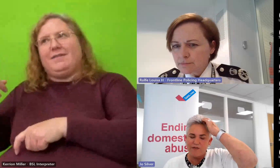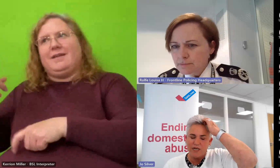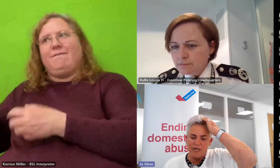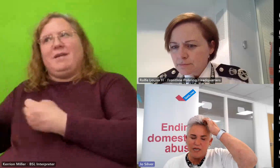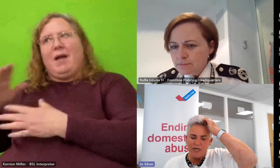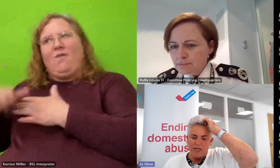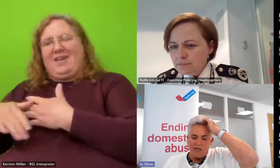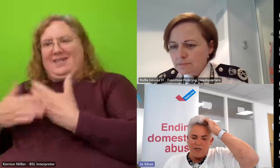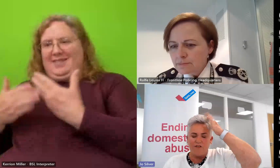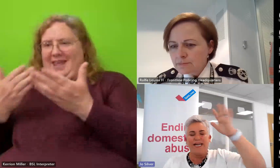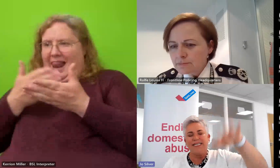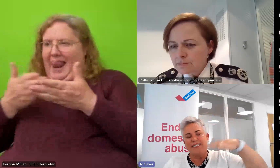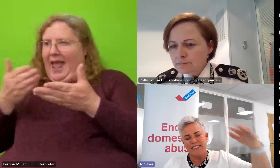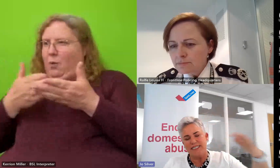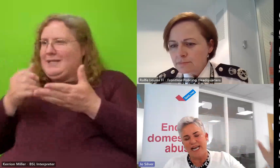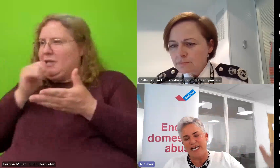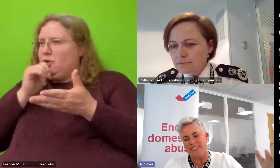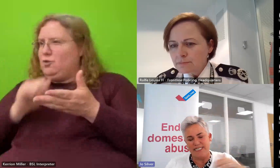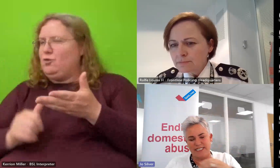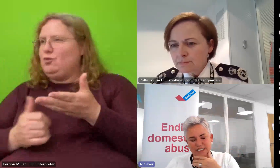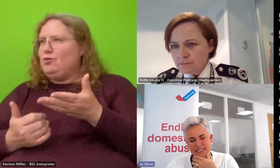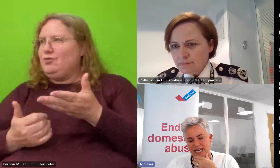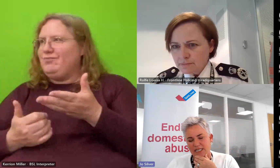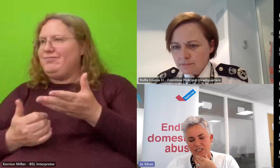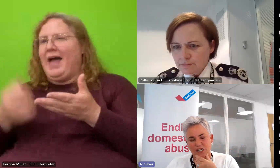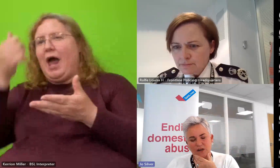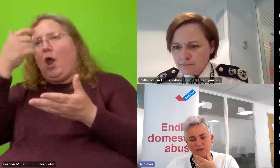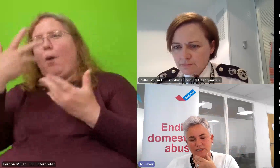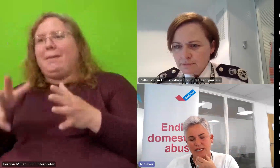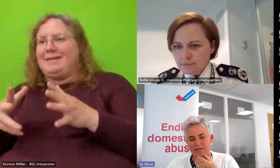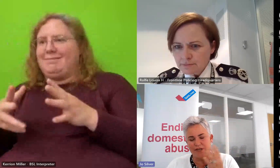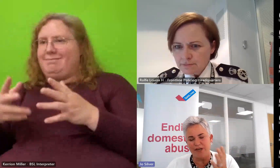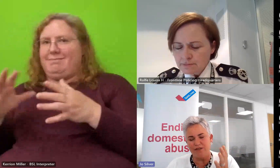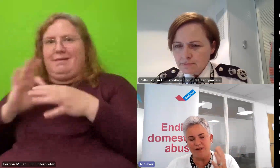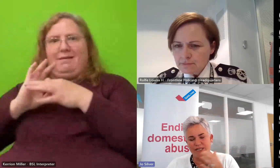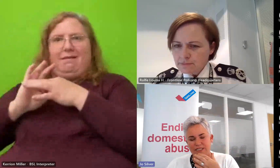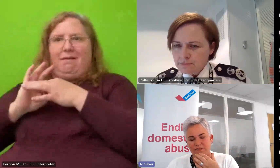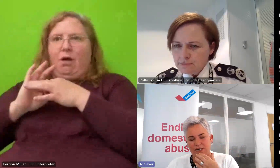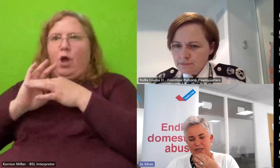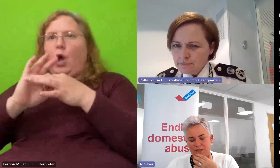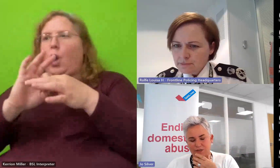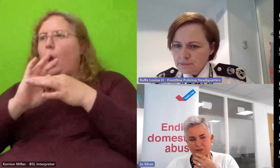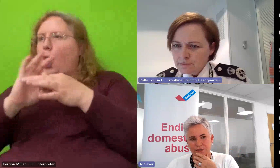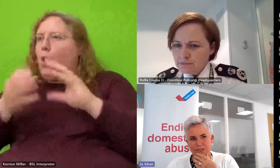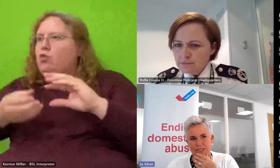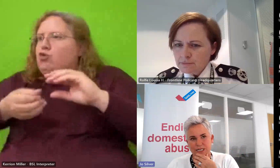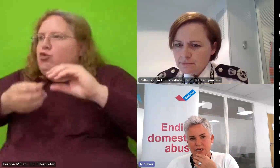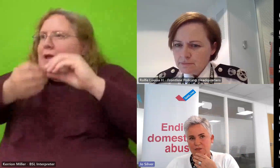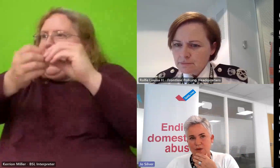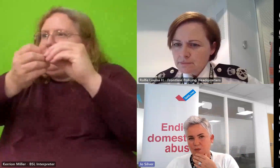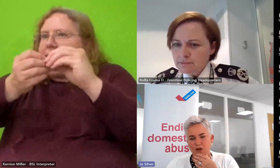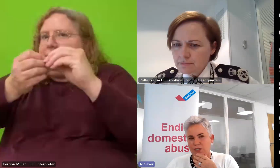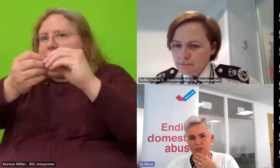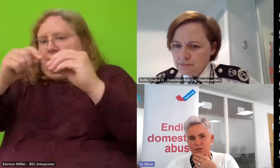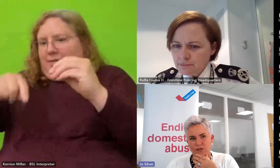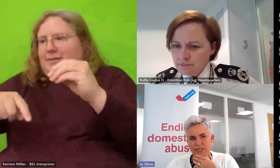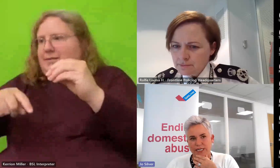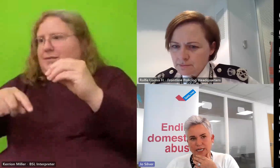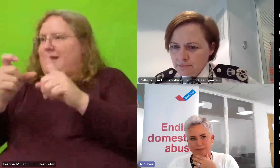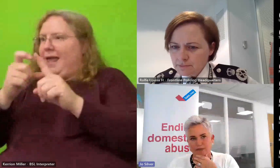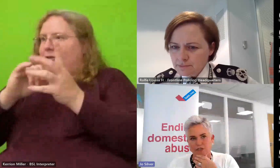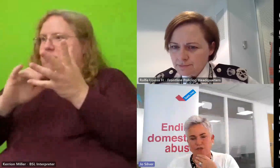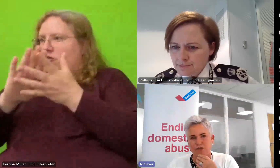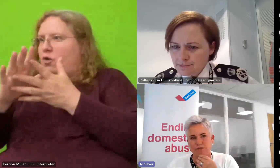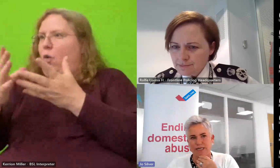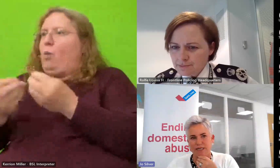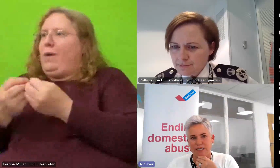we created and tested the Dash a long time ago with survivor groups, we weren't all